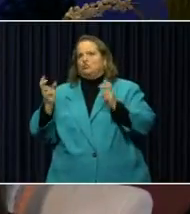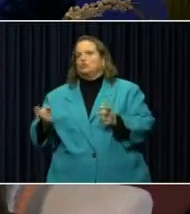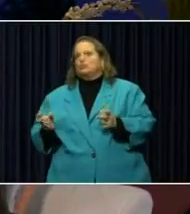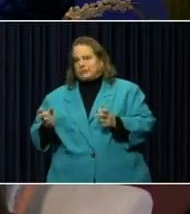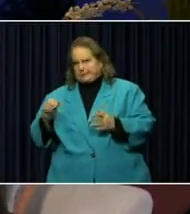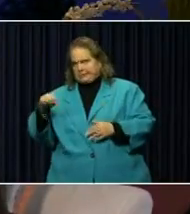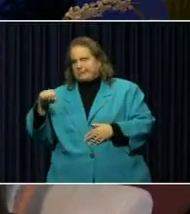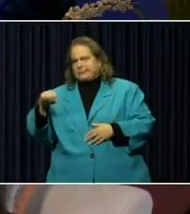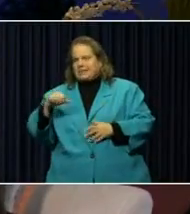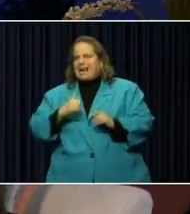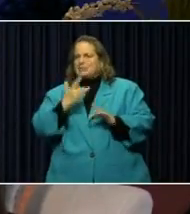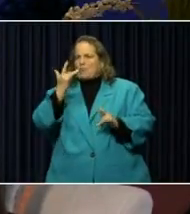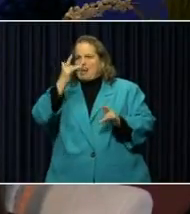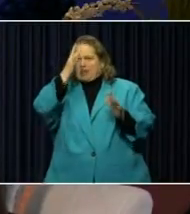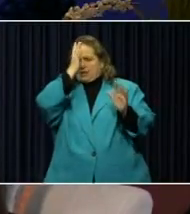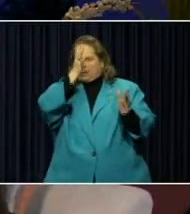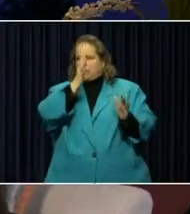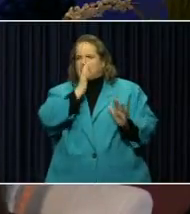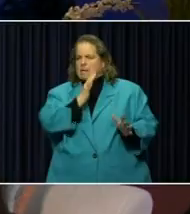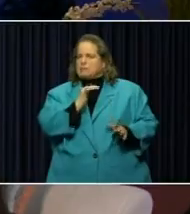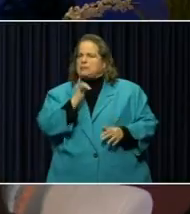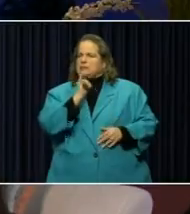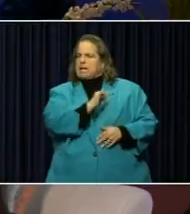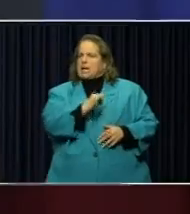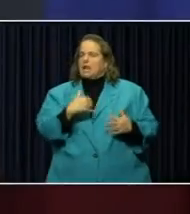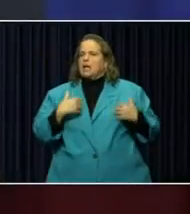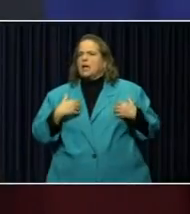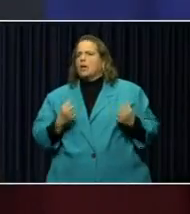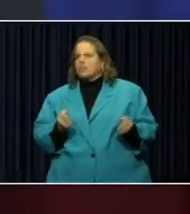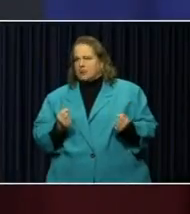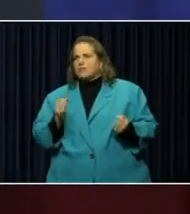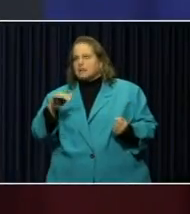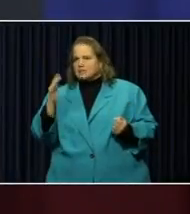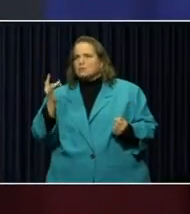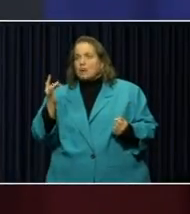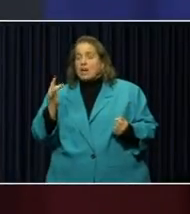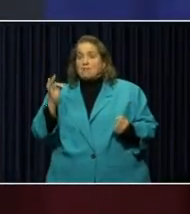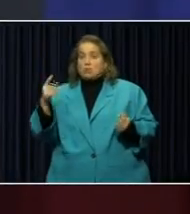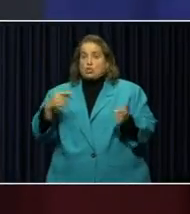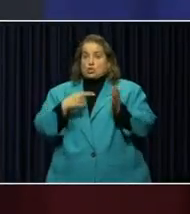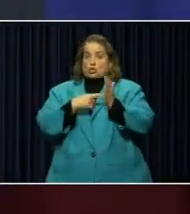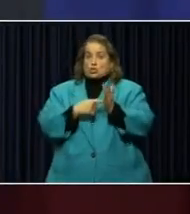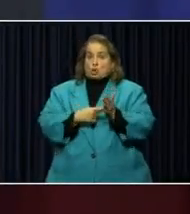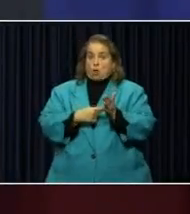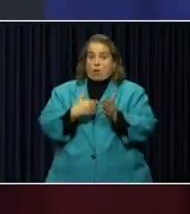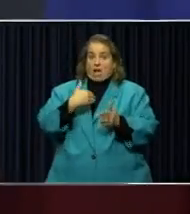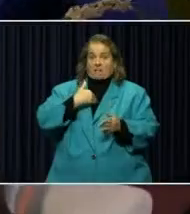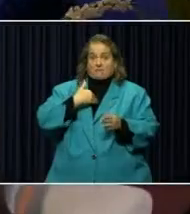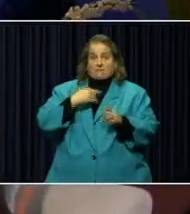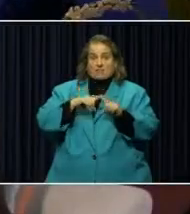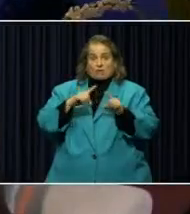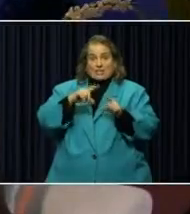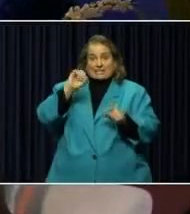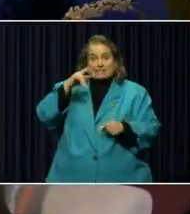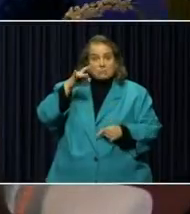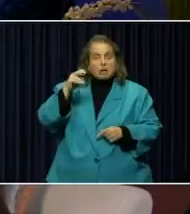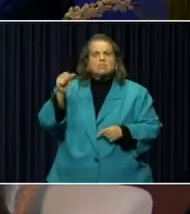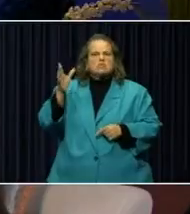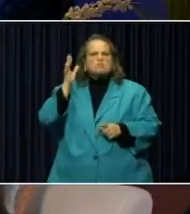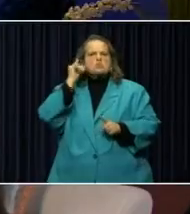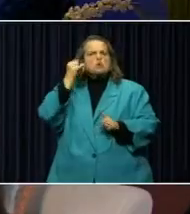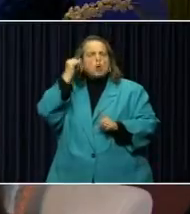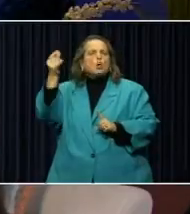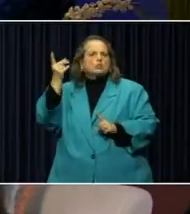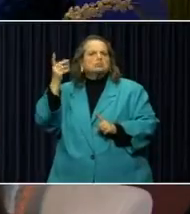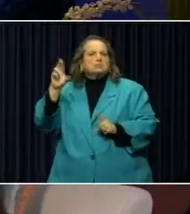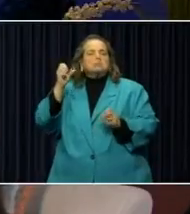and Papa are doing everything they can to stay healthy. If they start showing symptoms, they'll call a doctor. There are lots of people